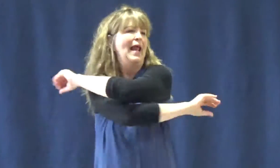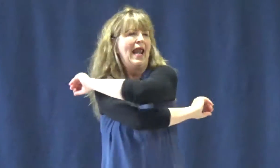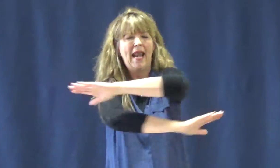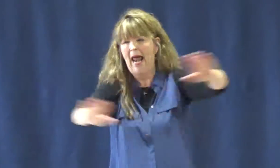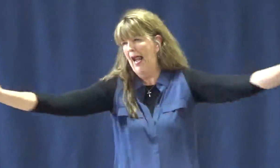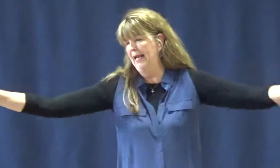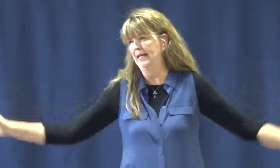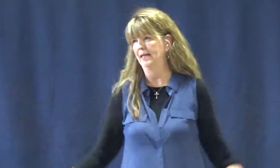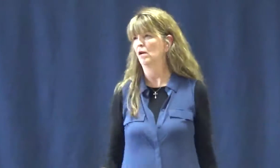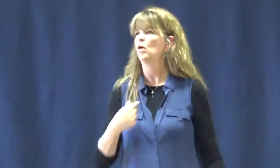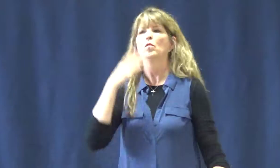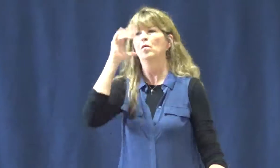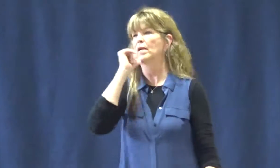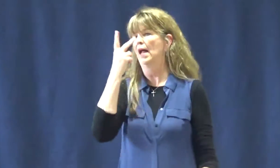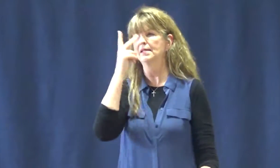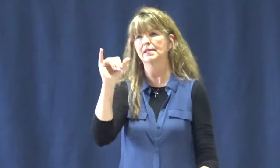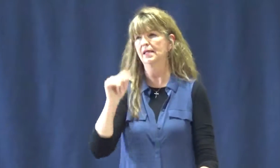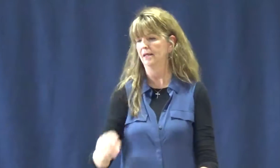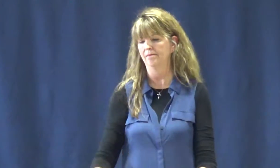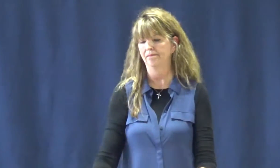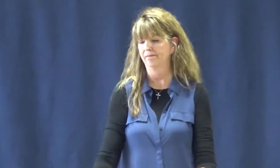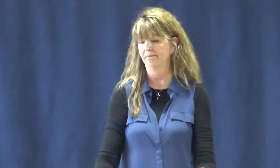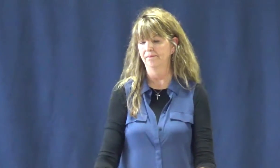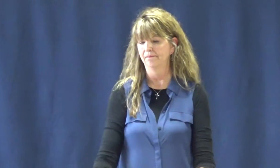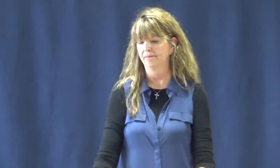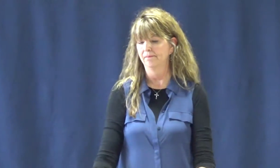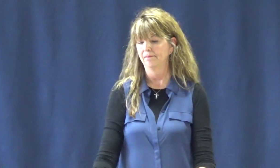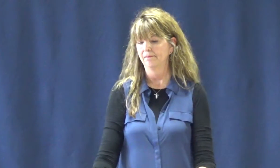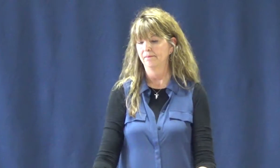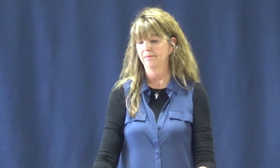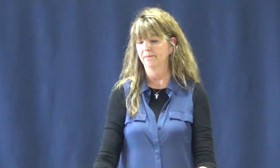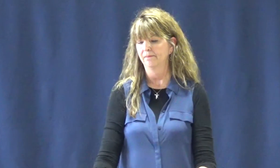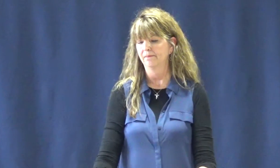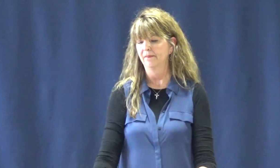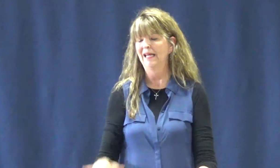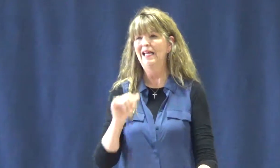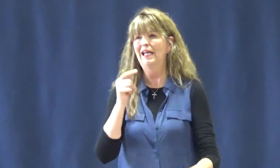no middle. We will not see it.